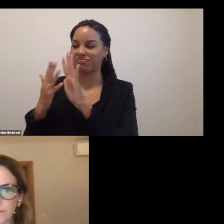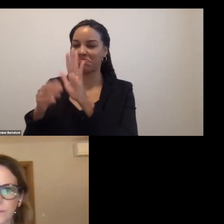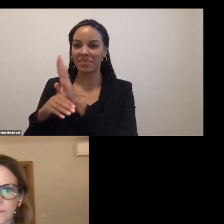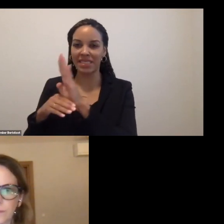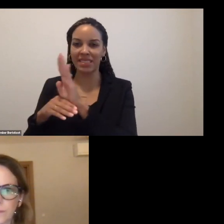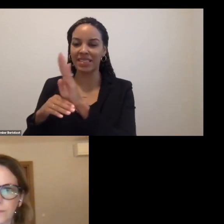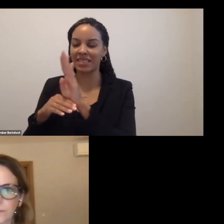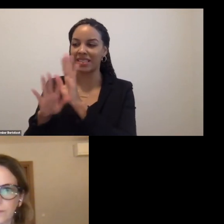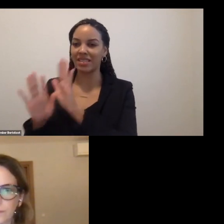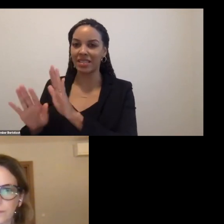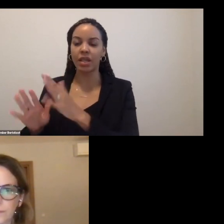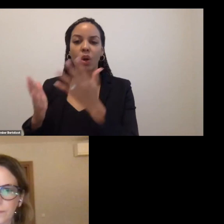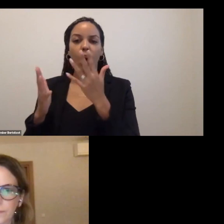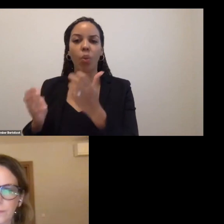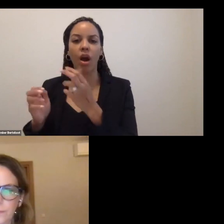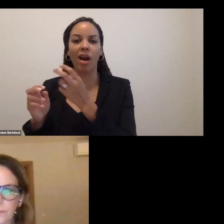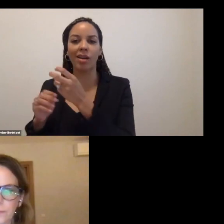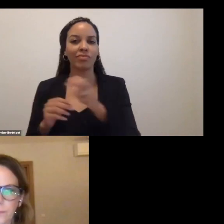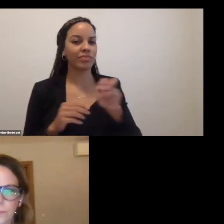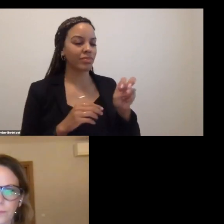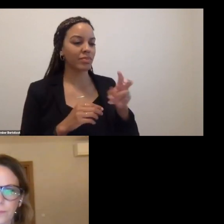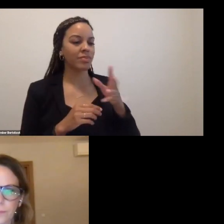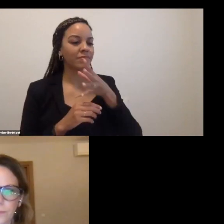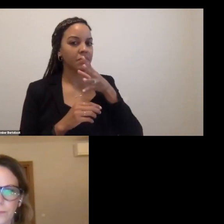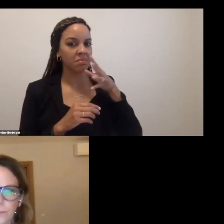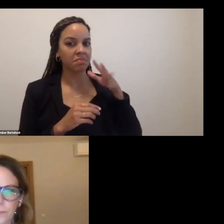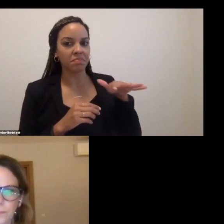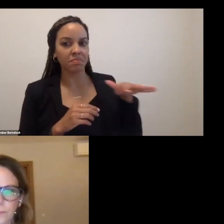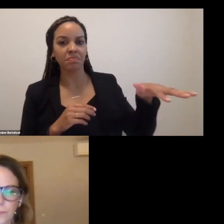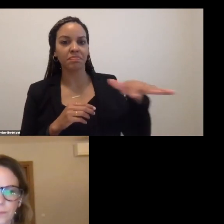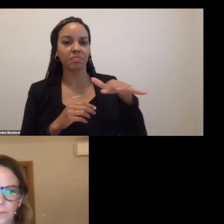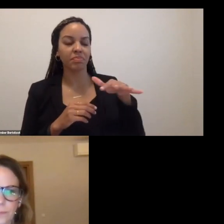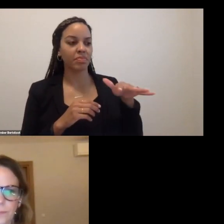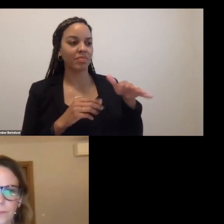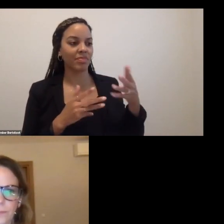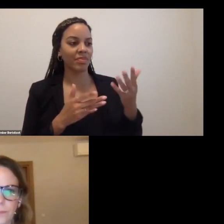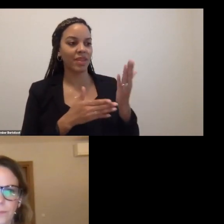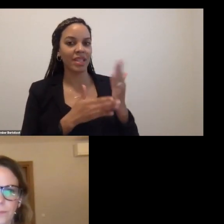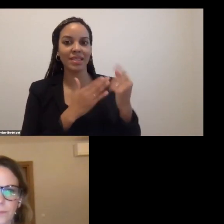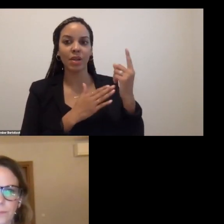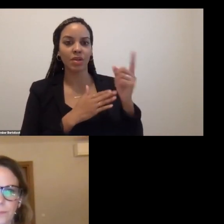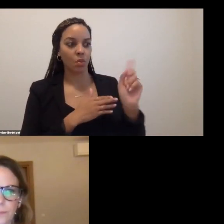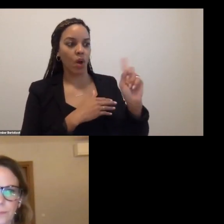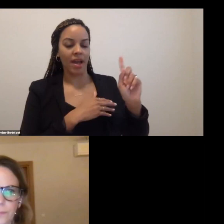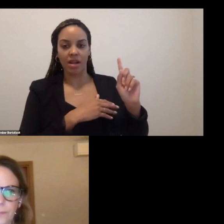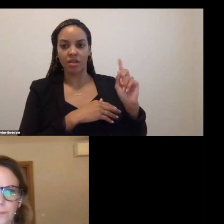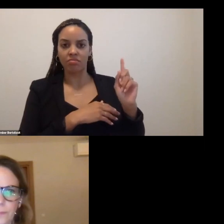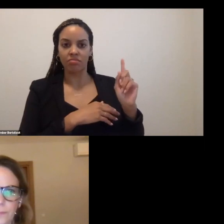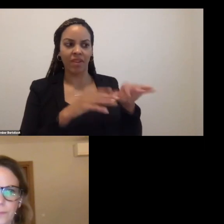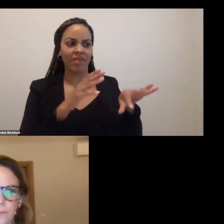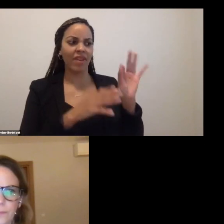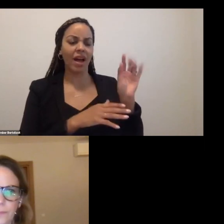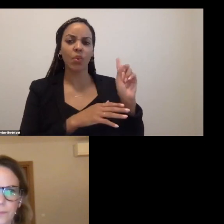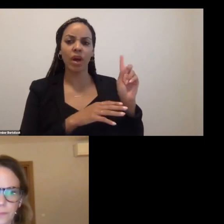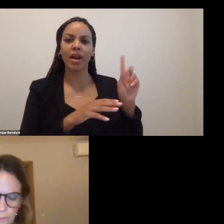more kind of wanted to go to places or to establish or find ways to